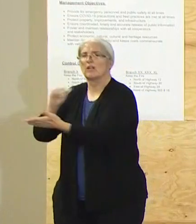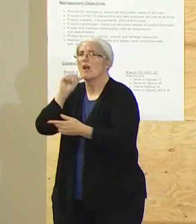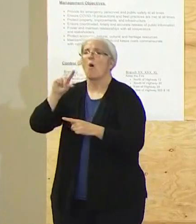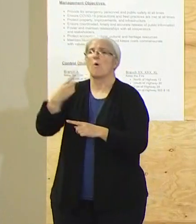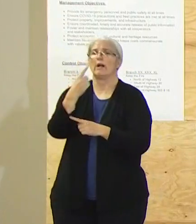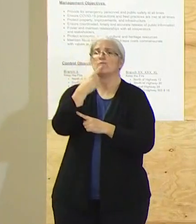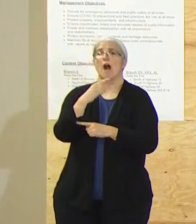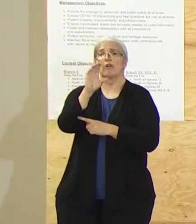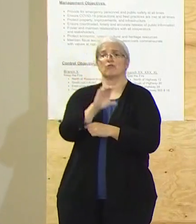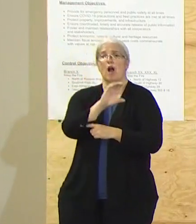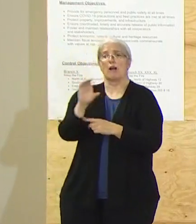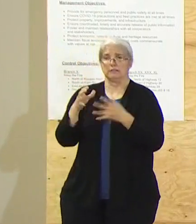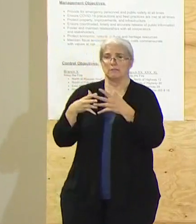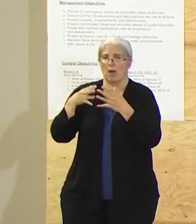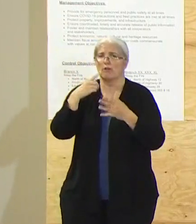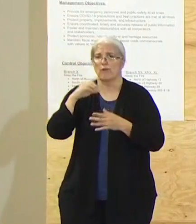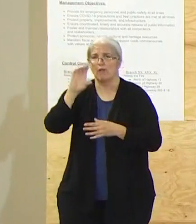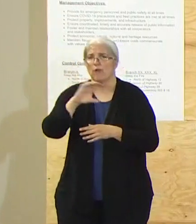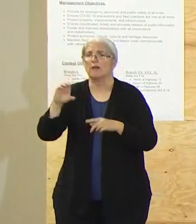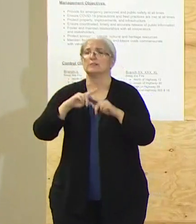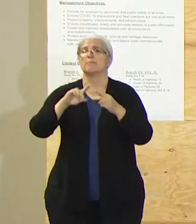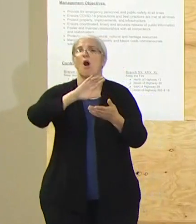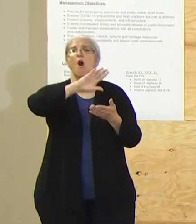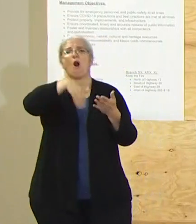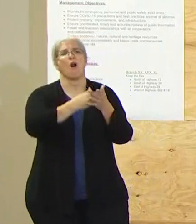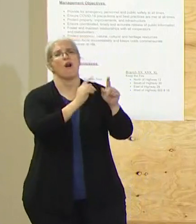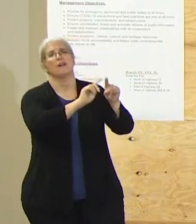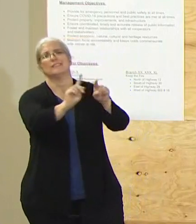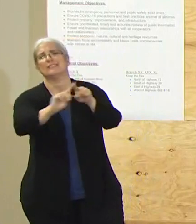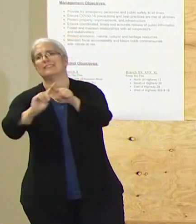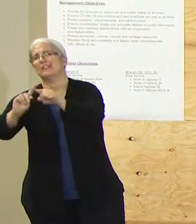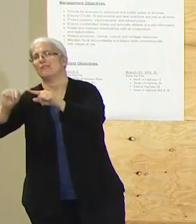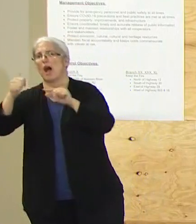other team members and county leaders, city